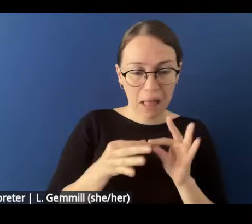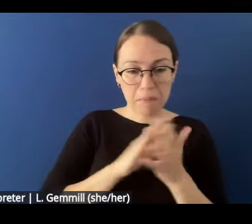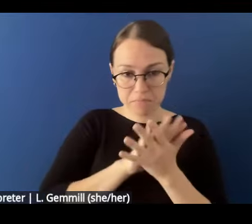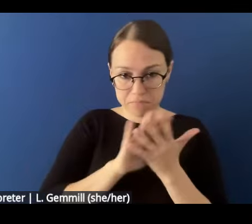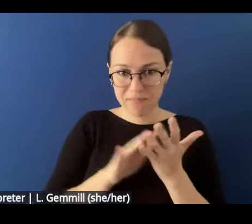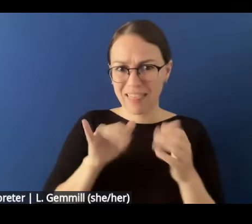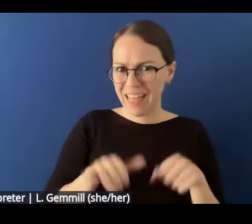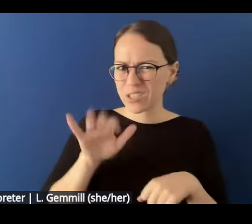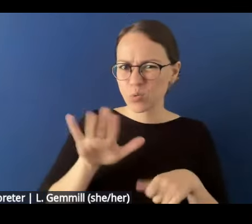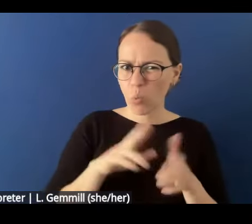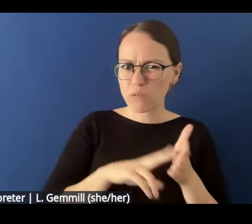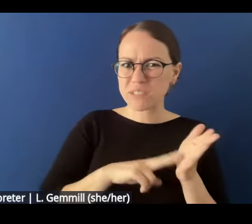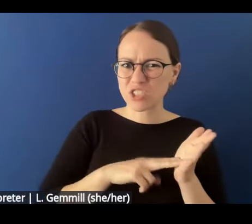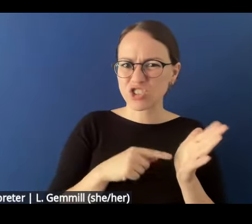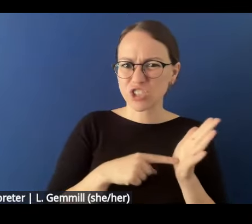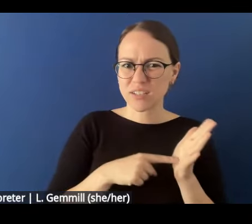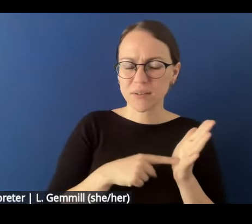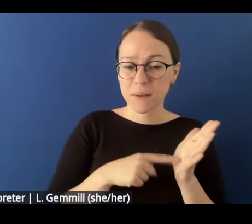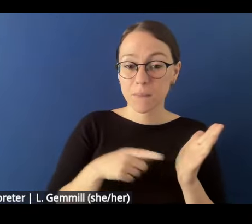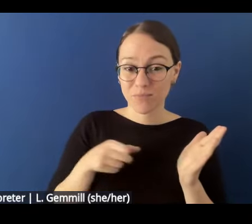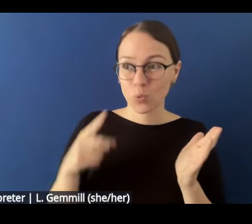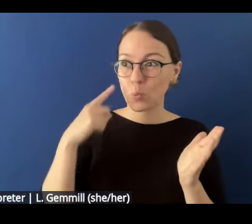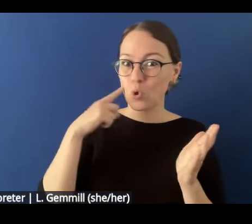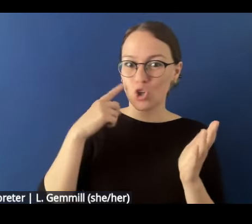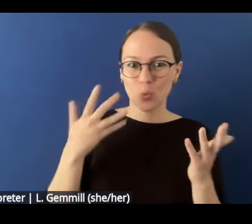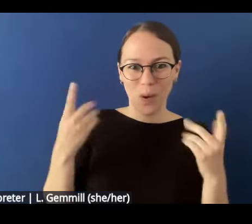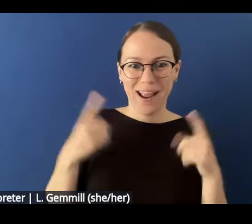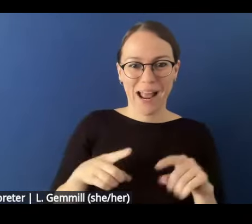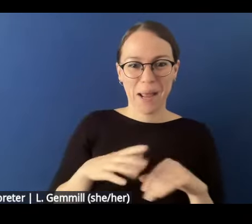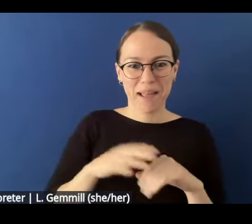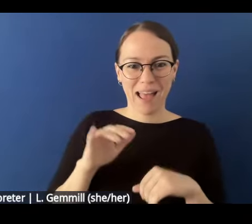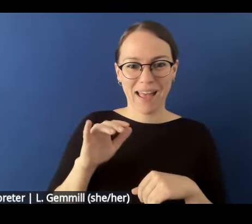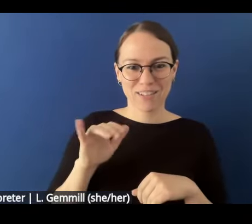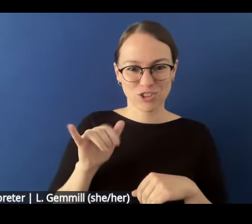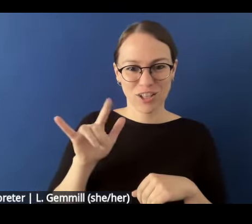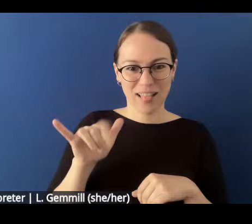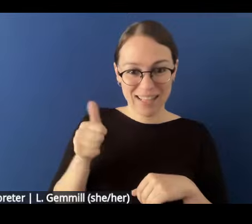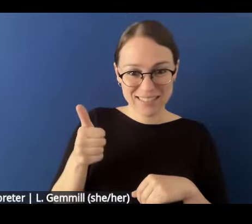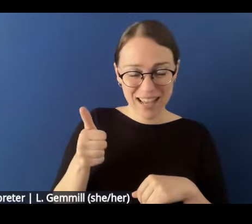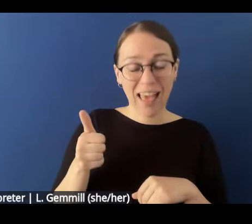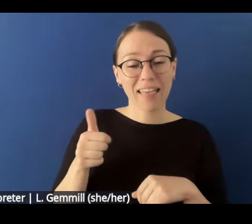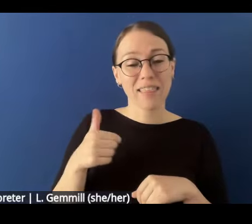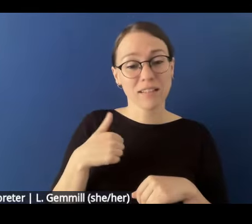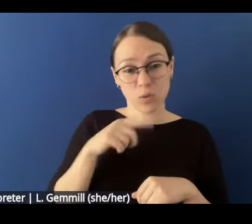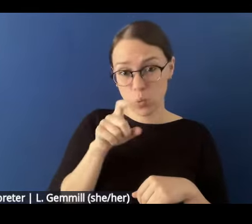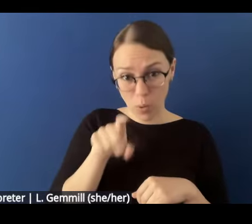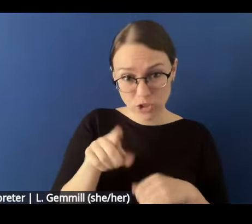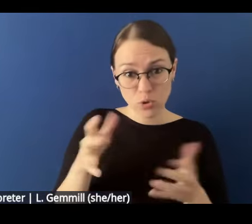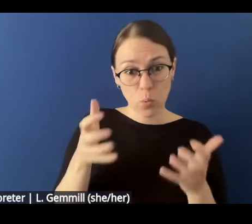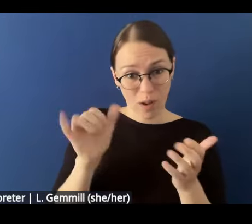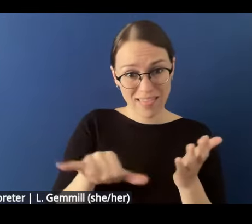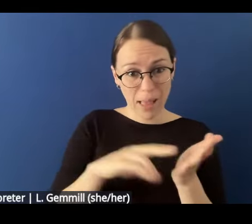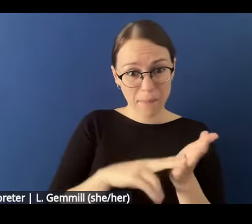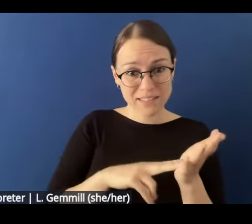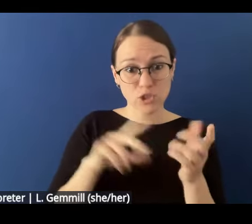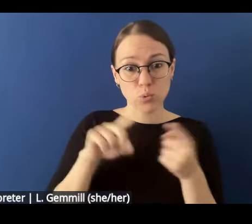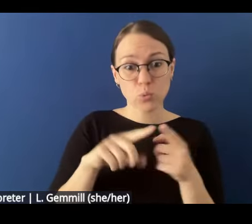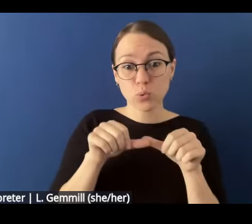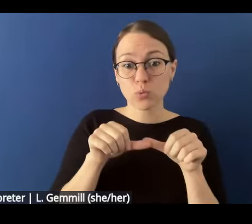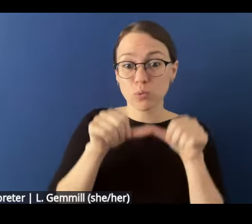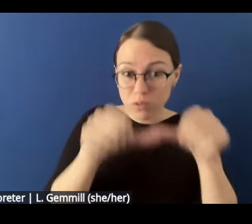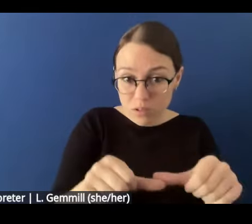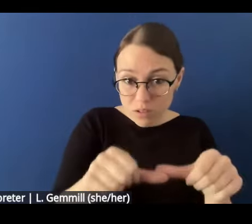petition. You heard what happened here on the 10th. Do you want that petition to continue? Do you want the public